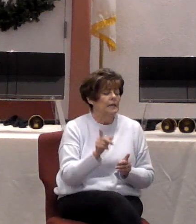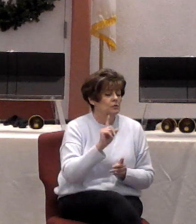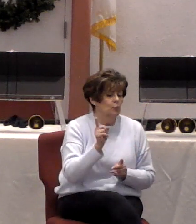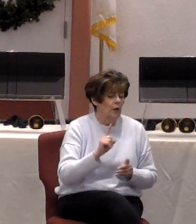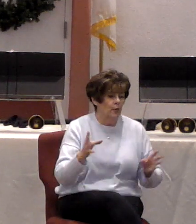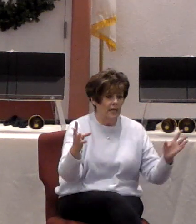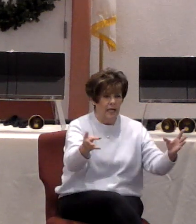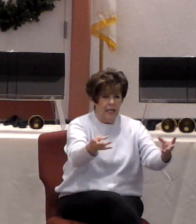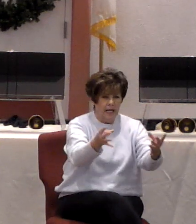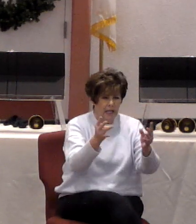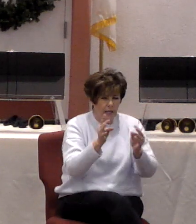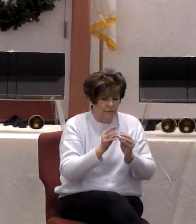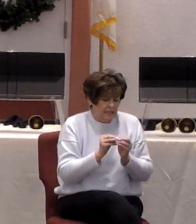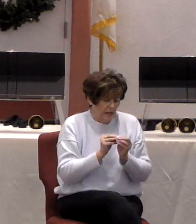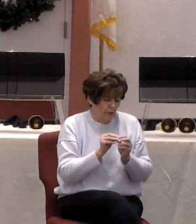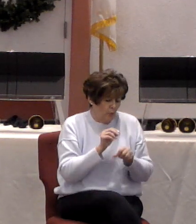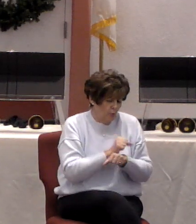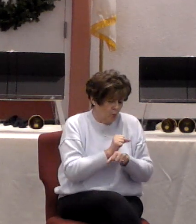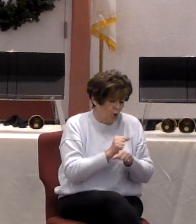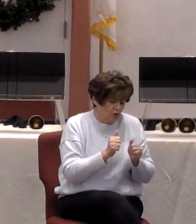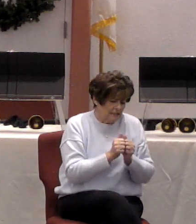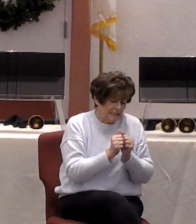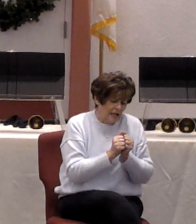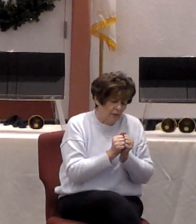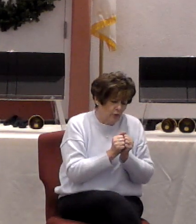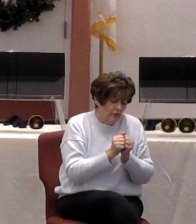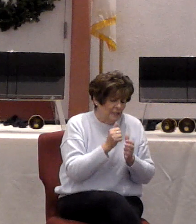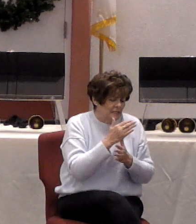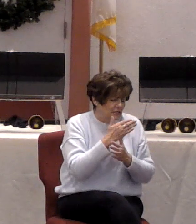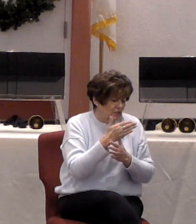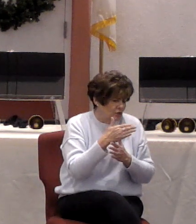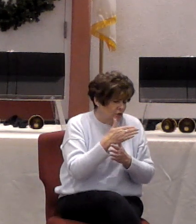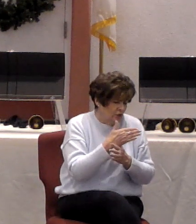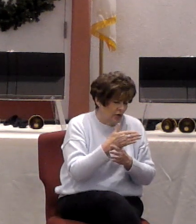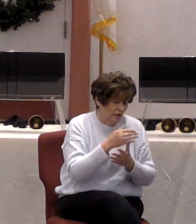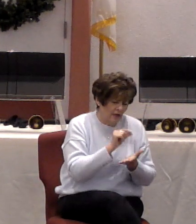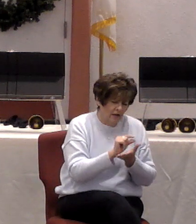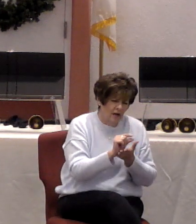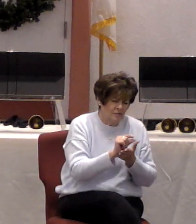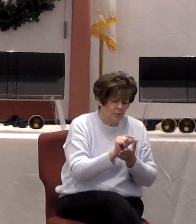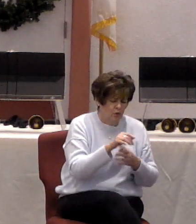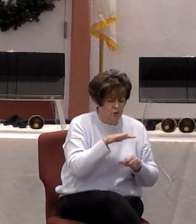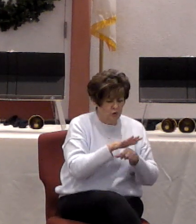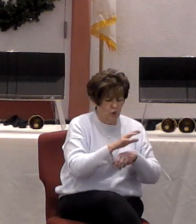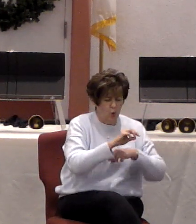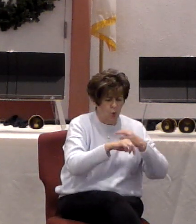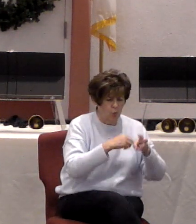and we strategize and we work together in order to bring this message of the gospel to the entire world around